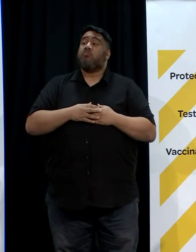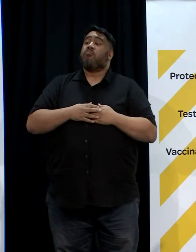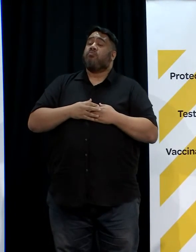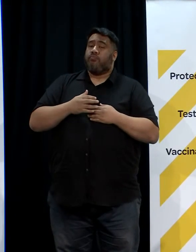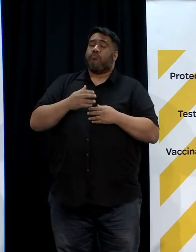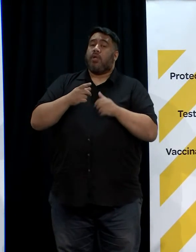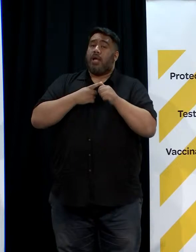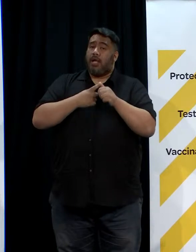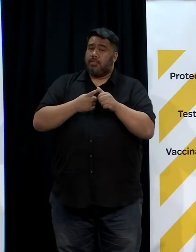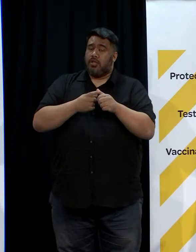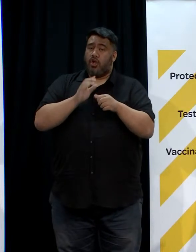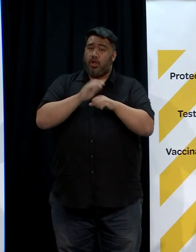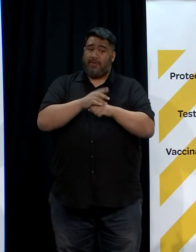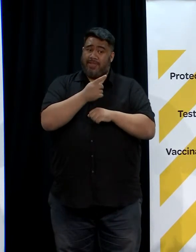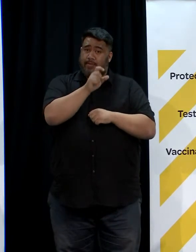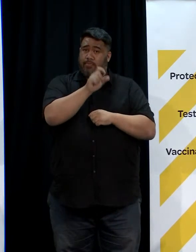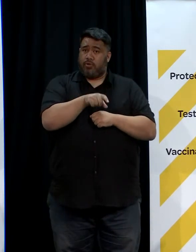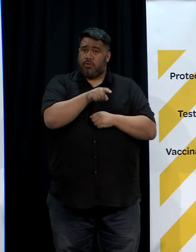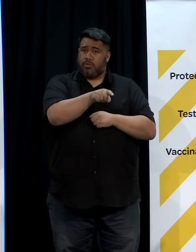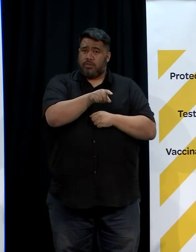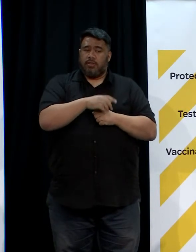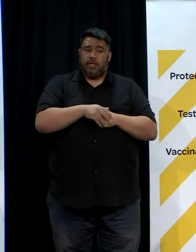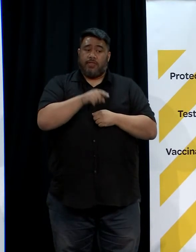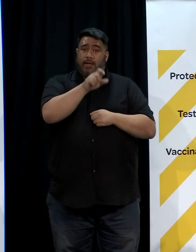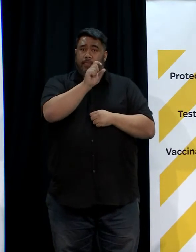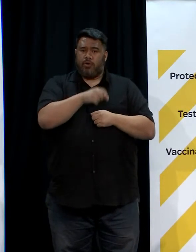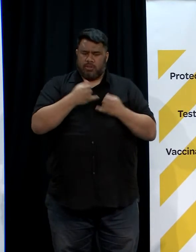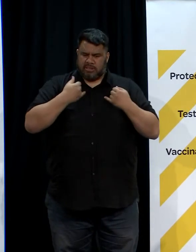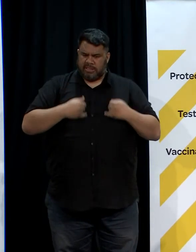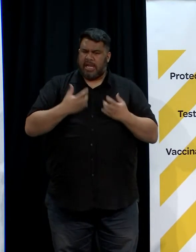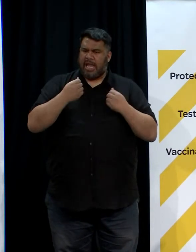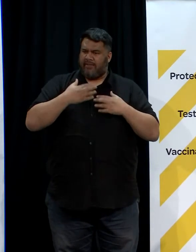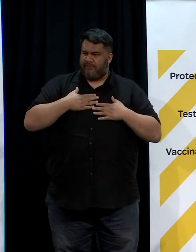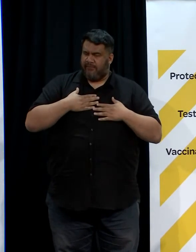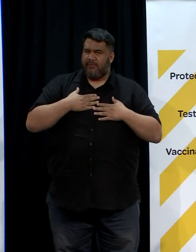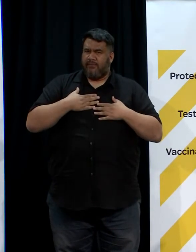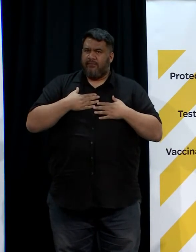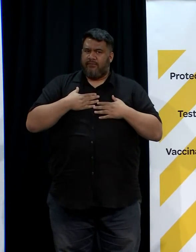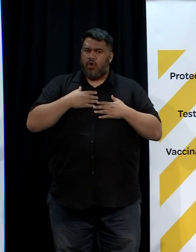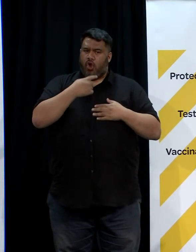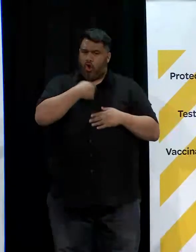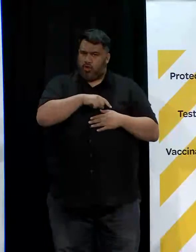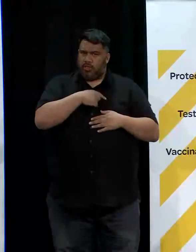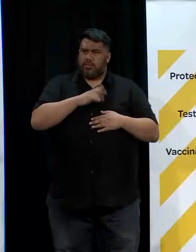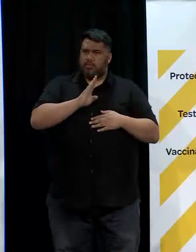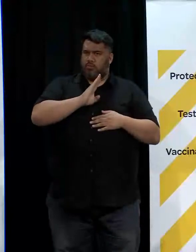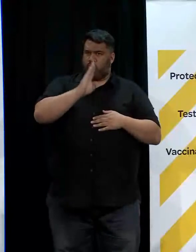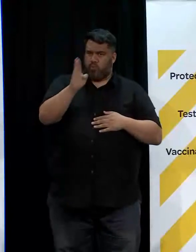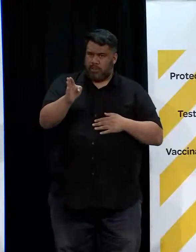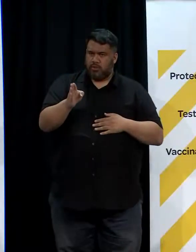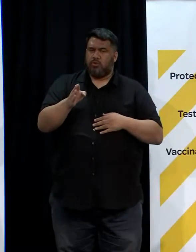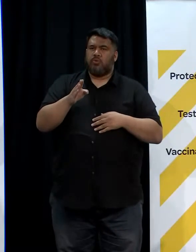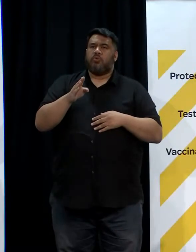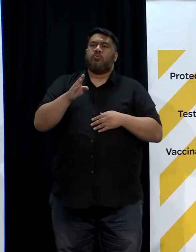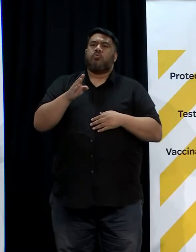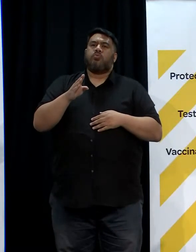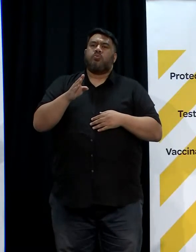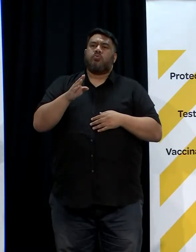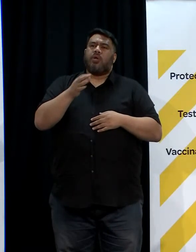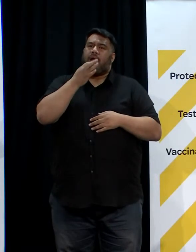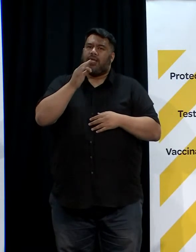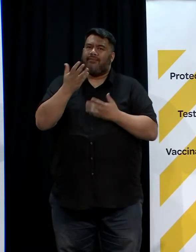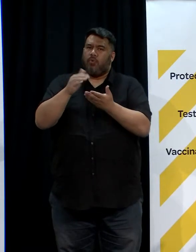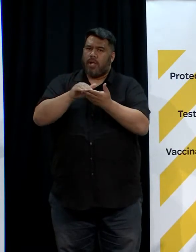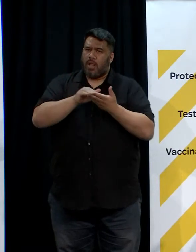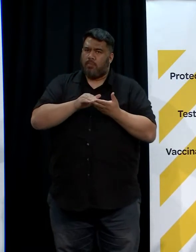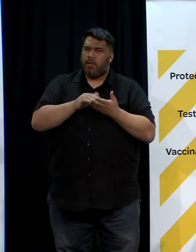confident that the patient sought care and was open and honest about symptoms, and that the appropriate care was